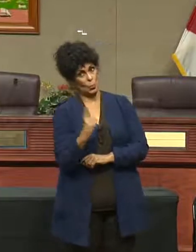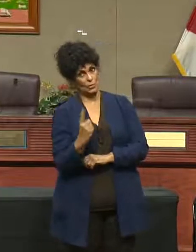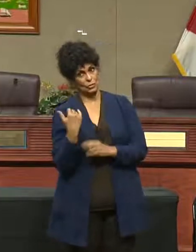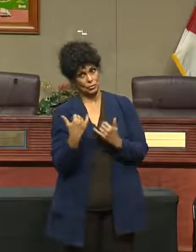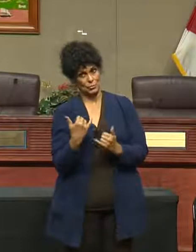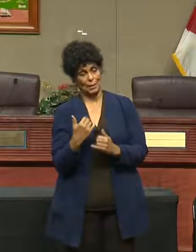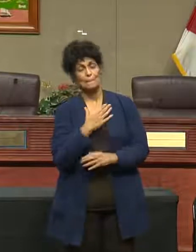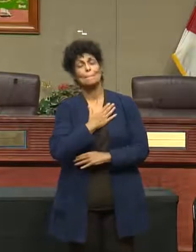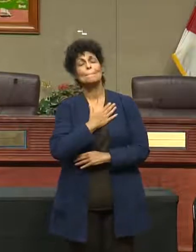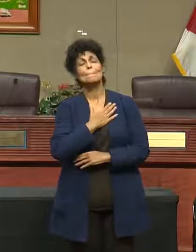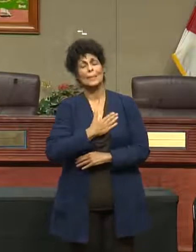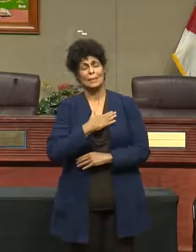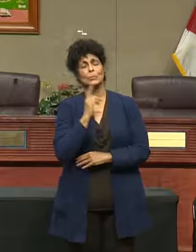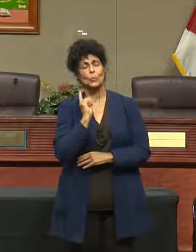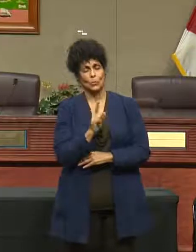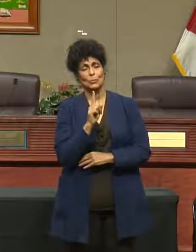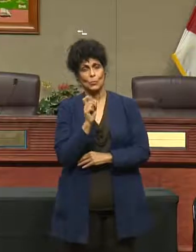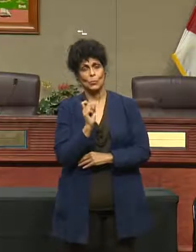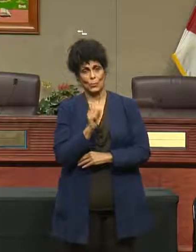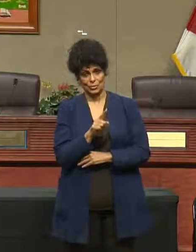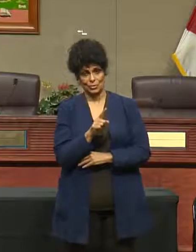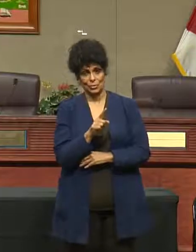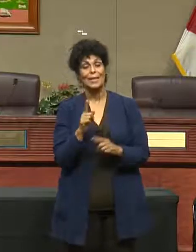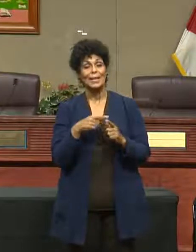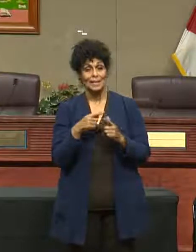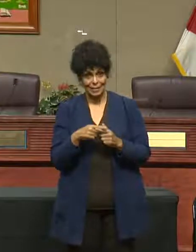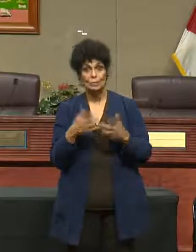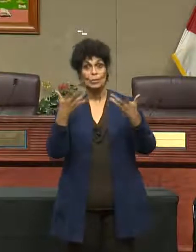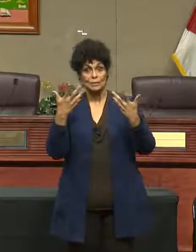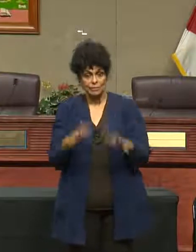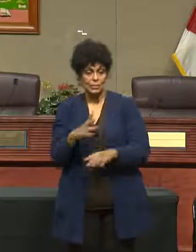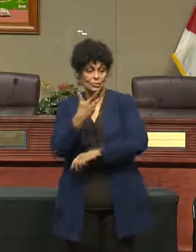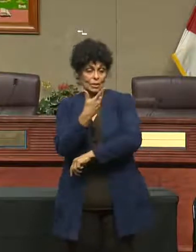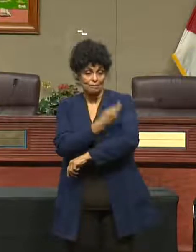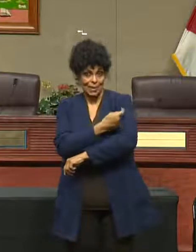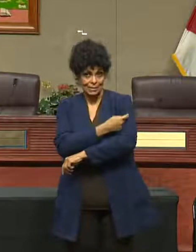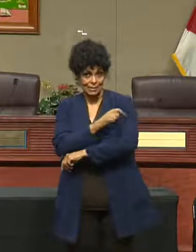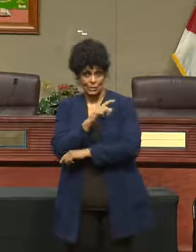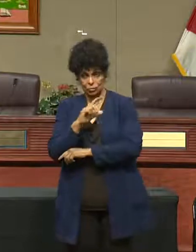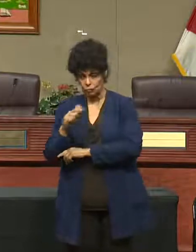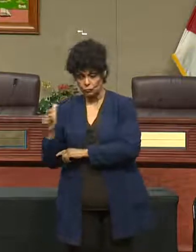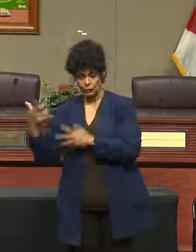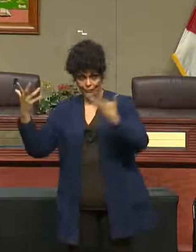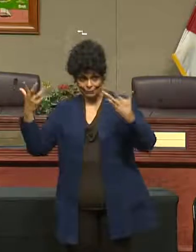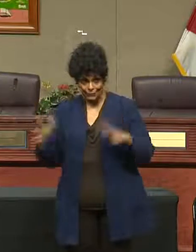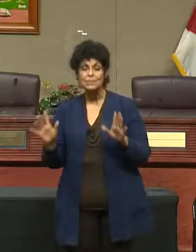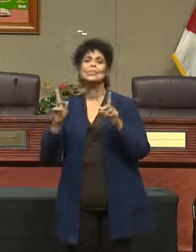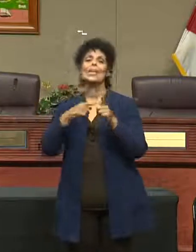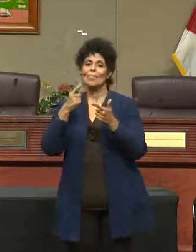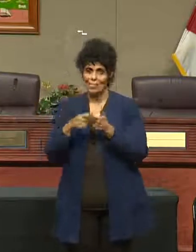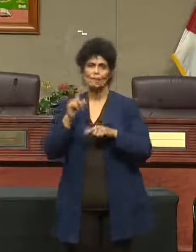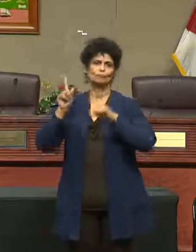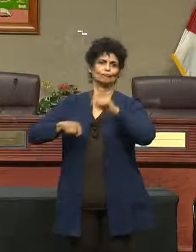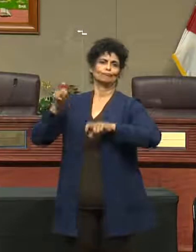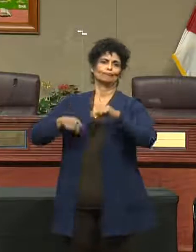please. And then you can ask as many questions as you want after the vaccination have taken place. So we'll begin this press conference with Mayor Demings. Mayor?